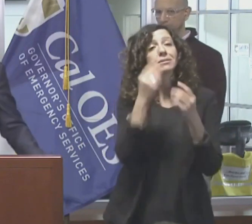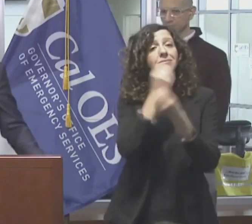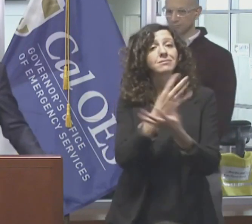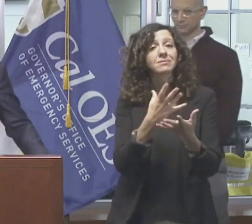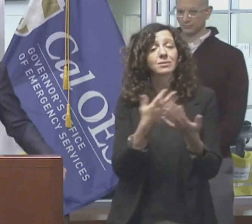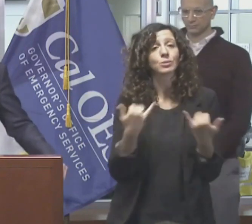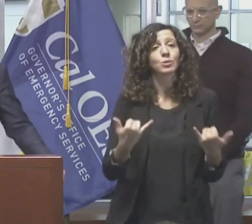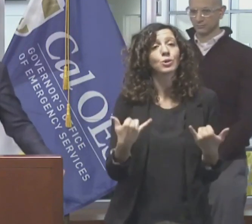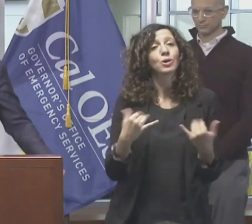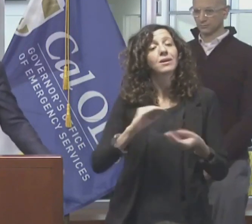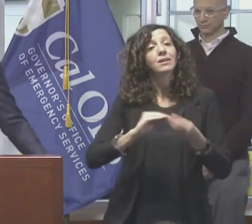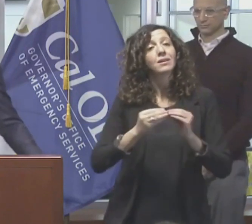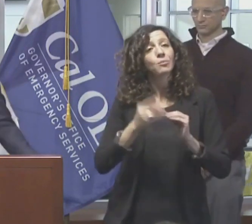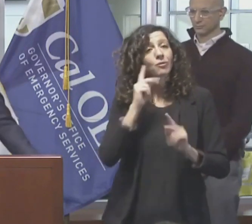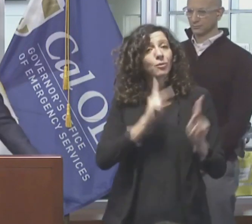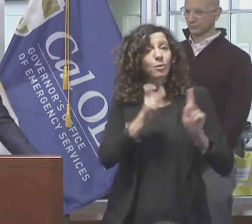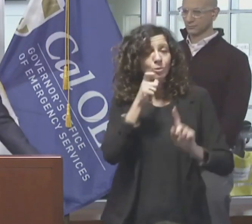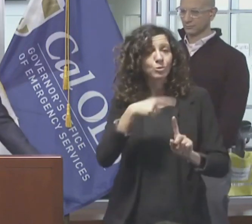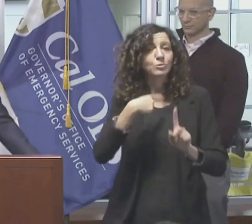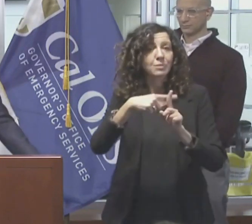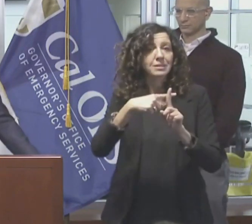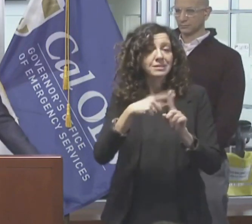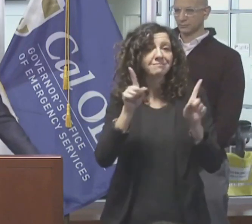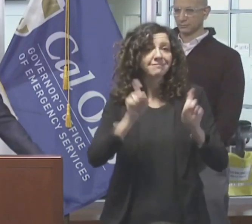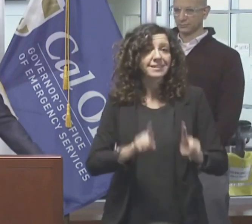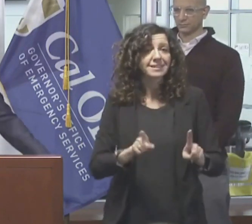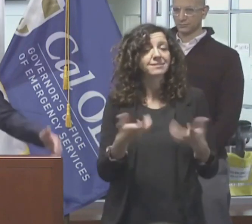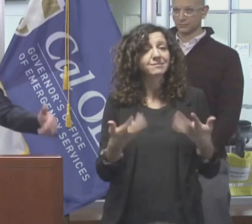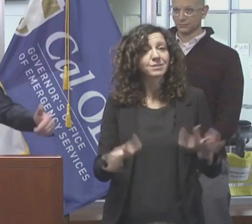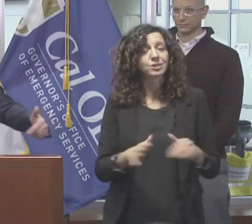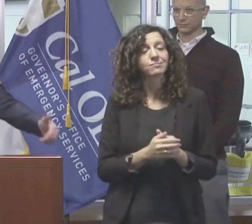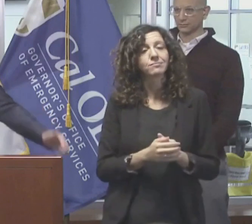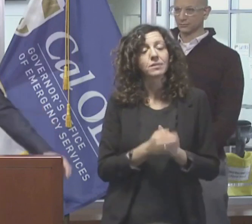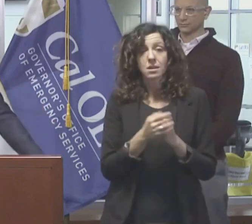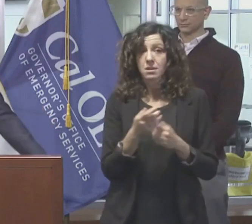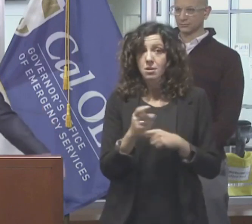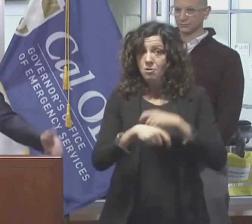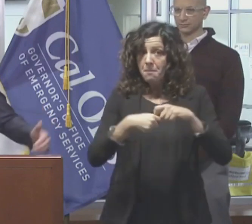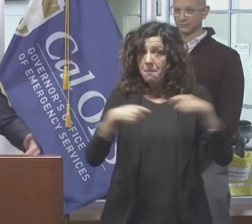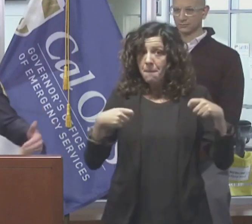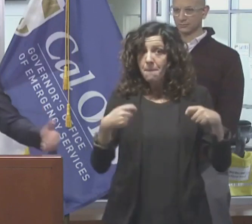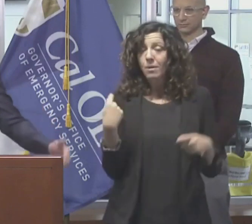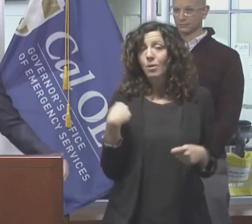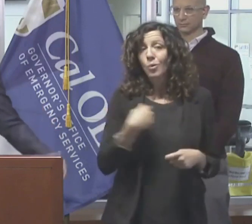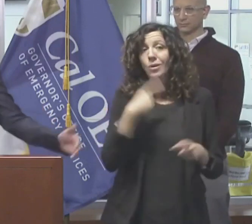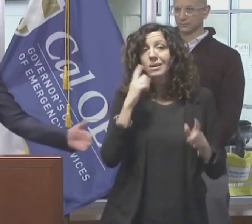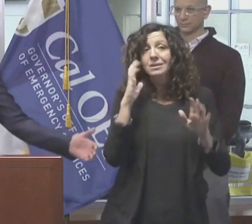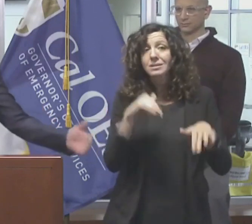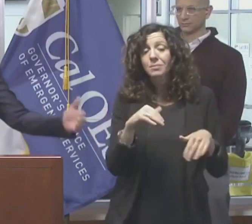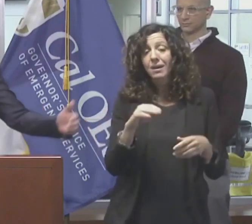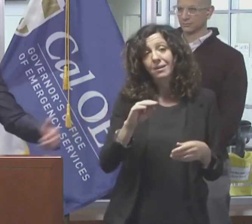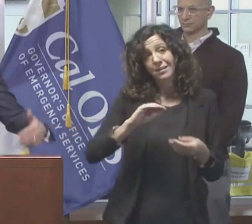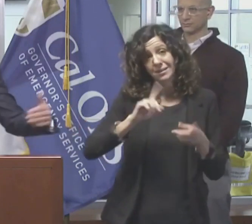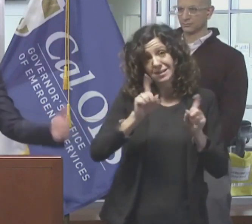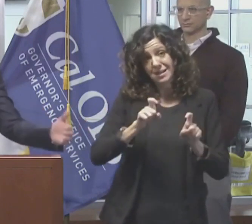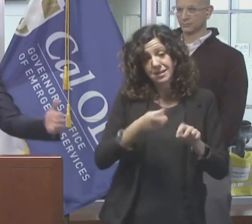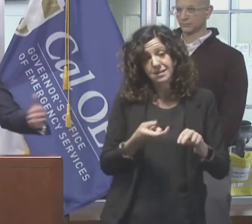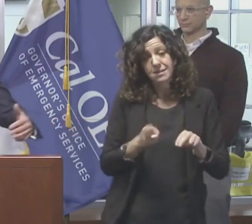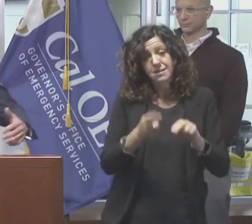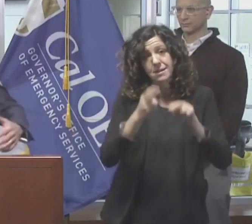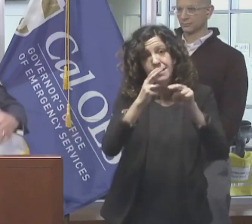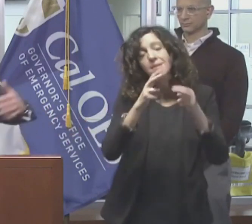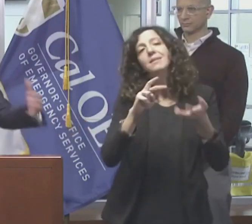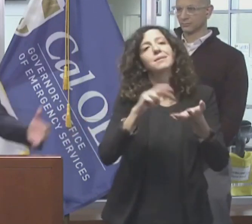have tested positive. In closing, we anticipate as these tests significantly ramp up, the number of those by definition, change the